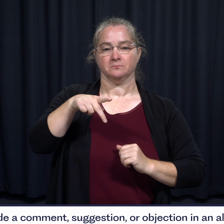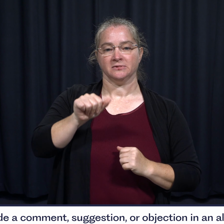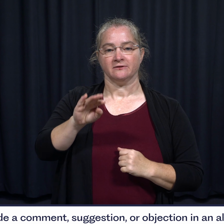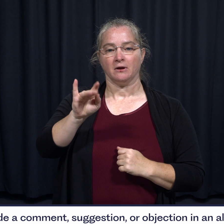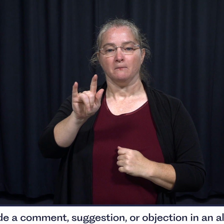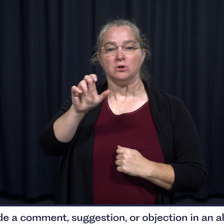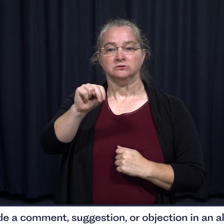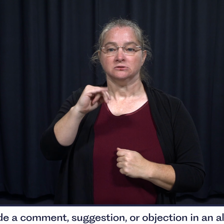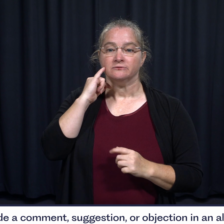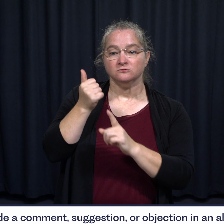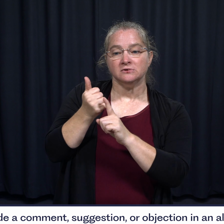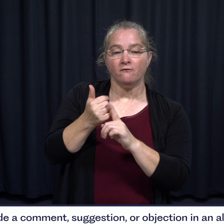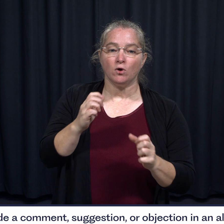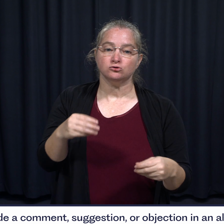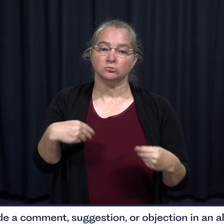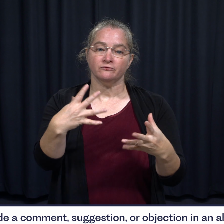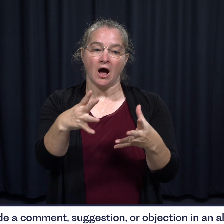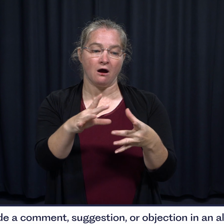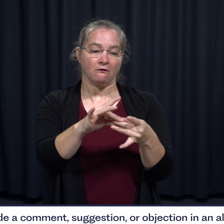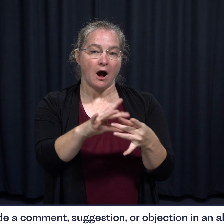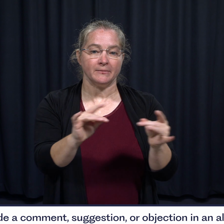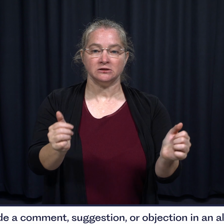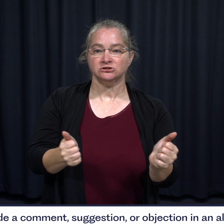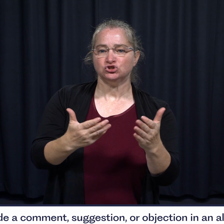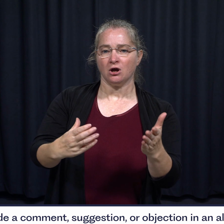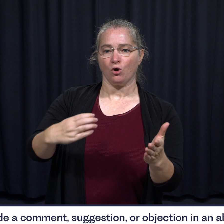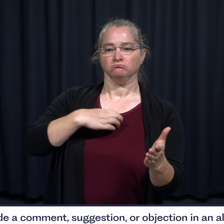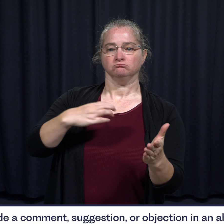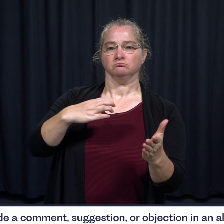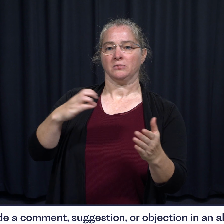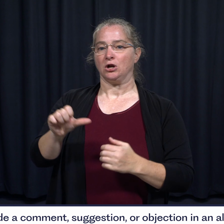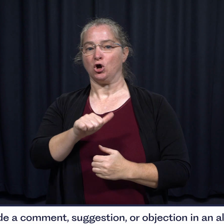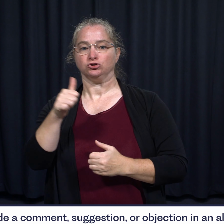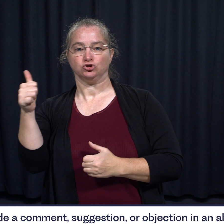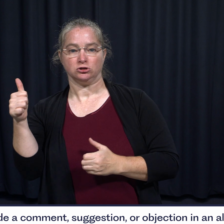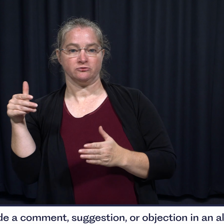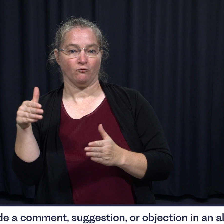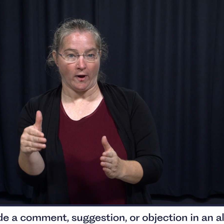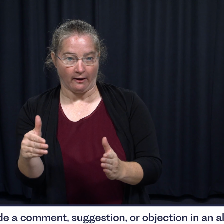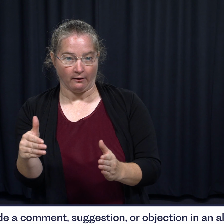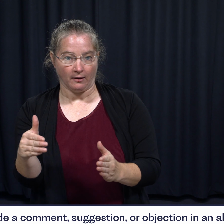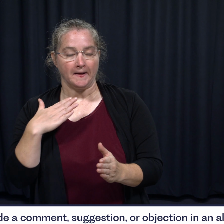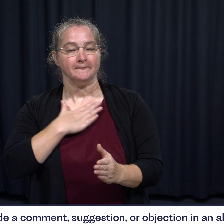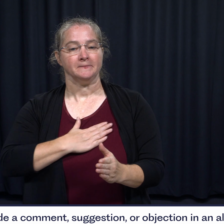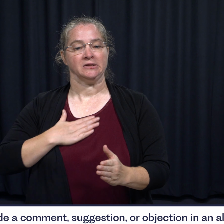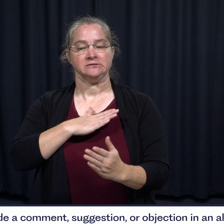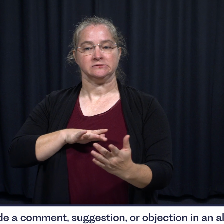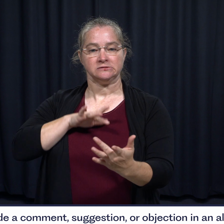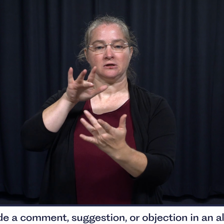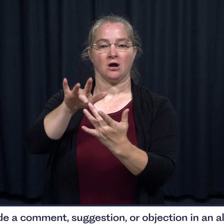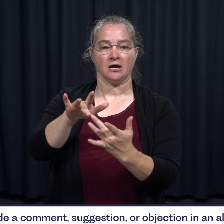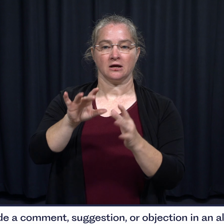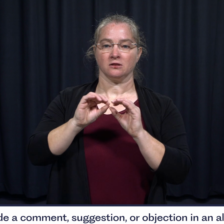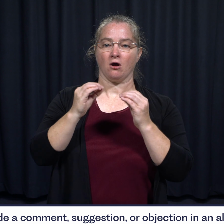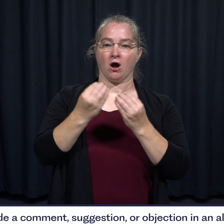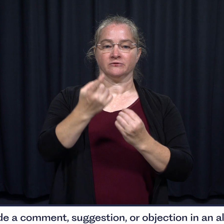suggestion, or objection in an alternative format, please contact the Office for the Deaf and